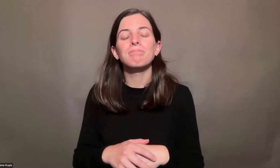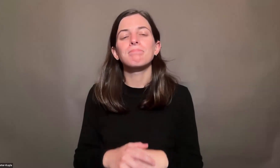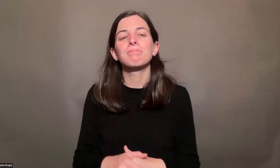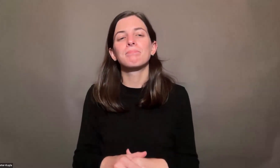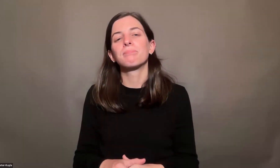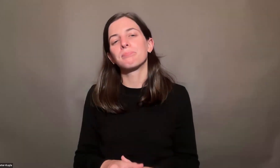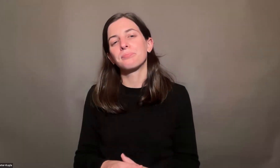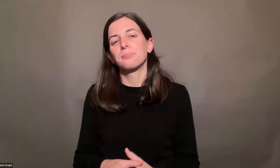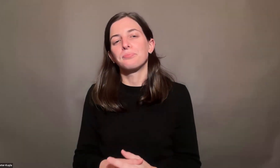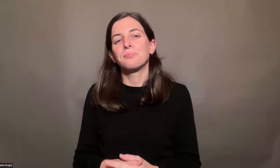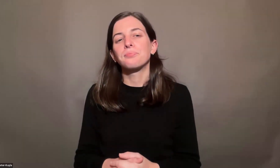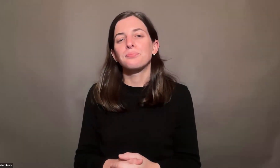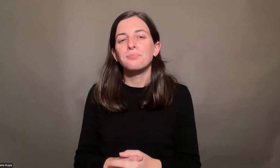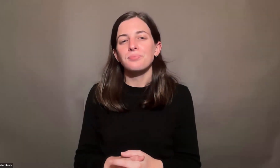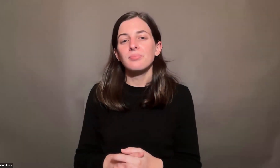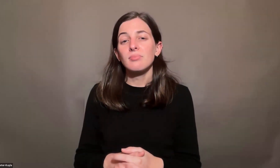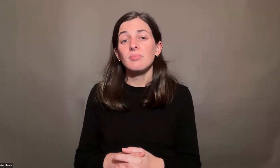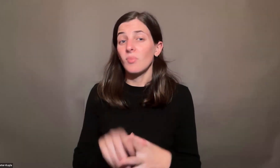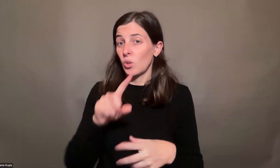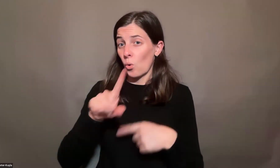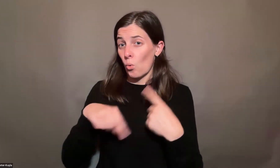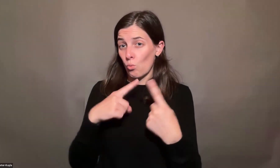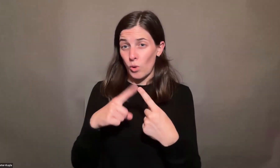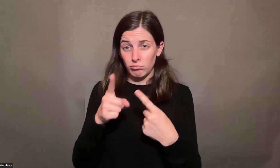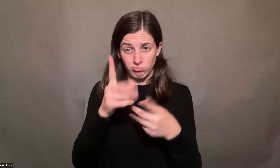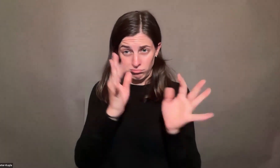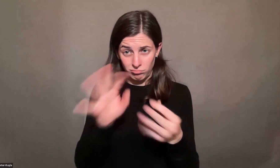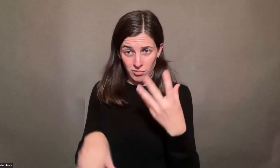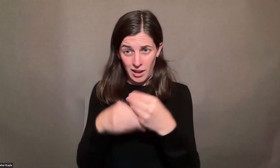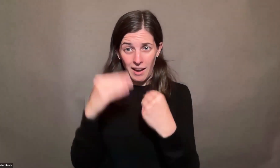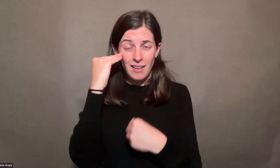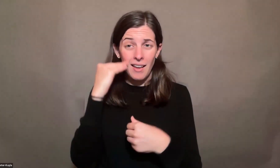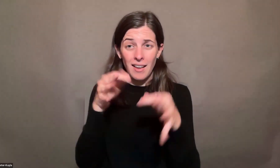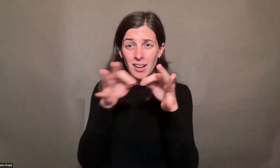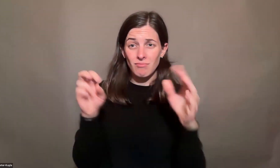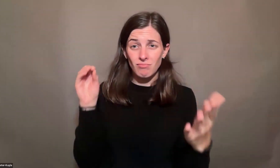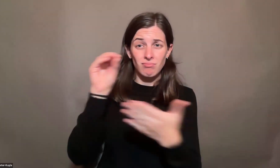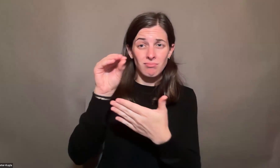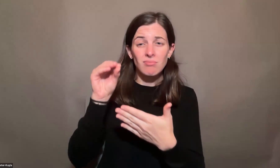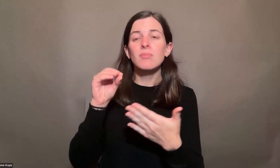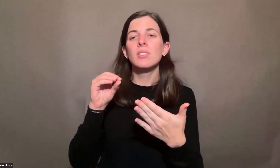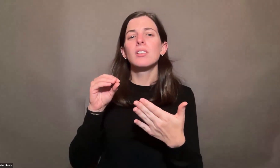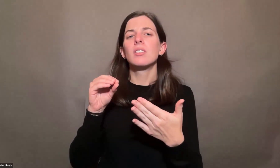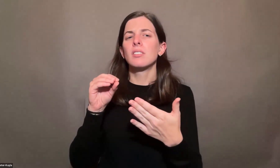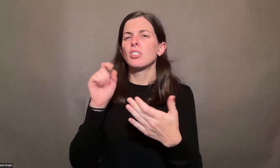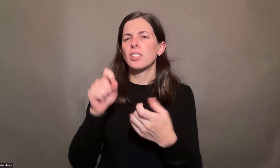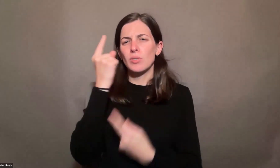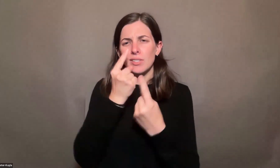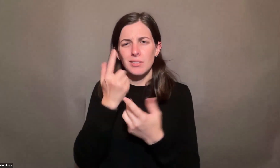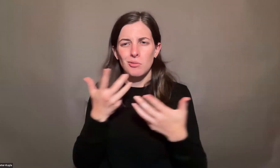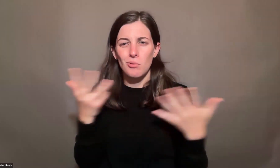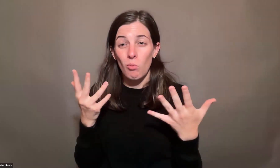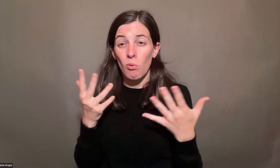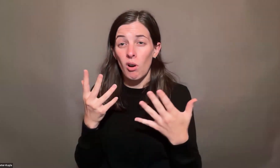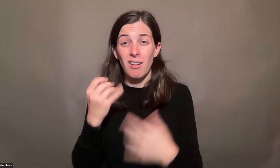Things to think about when you're adding headings. Making it bold and making it size 28 does not make it a heading. You must use the